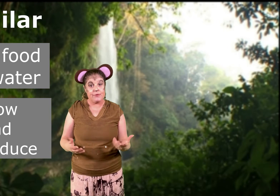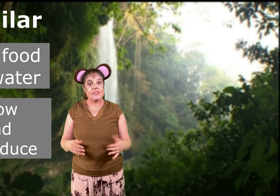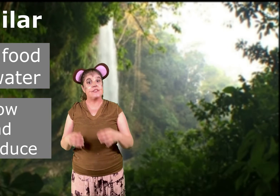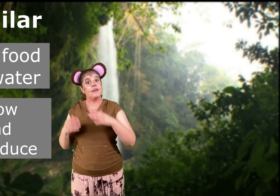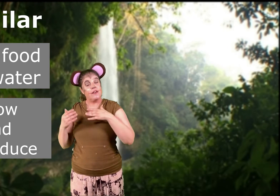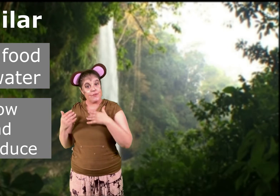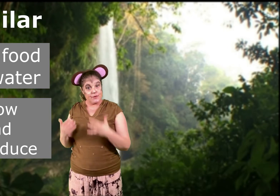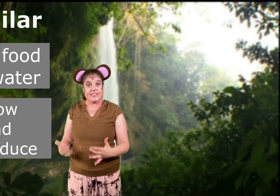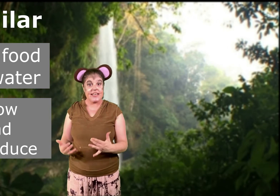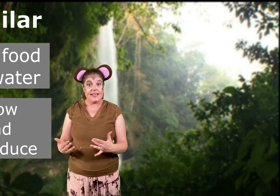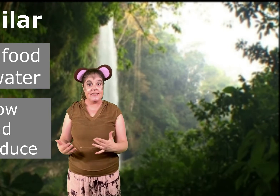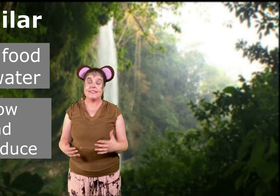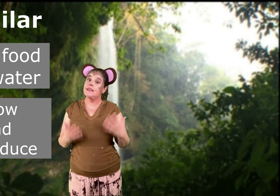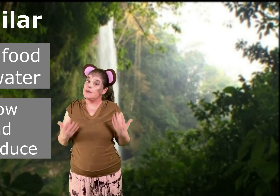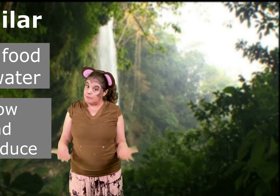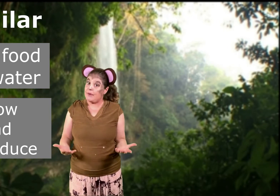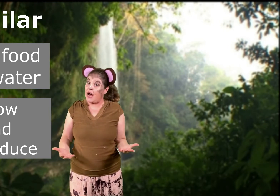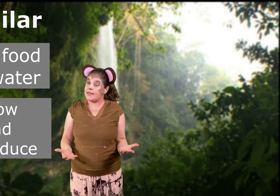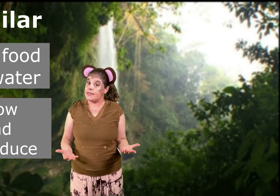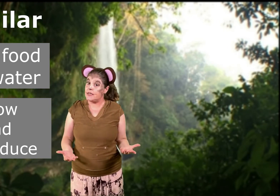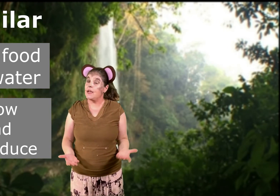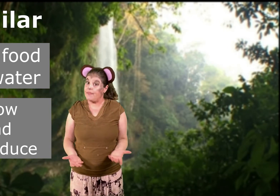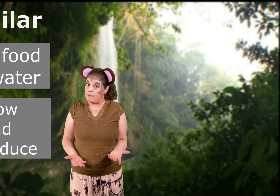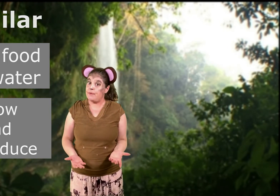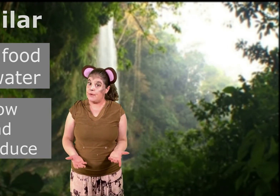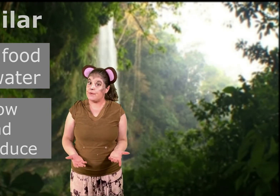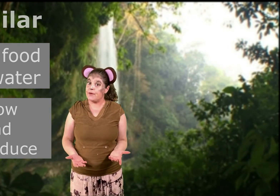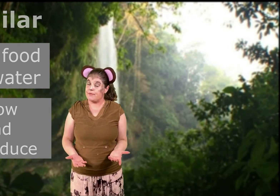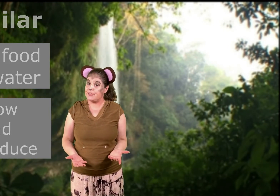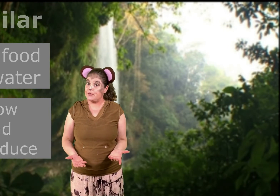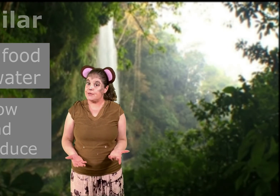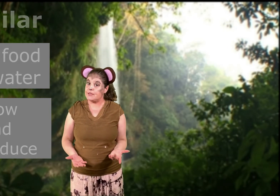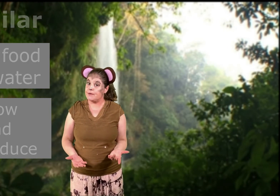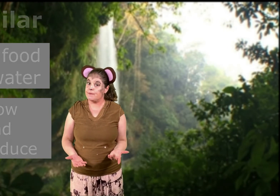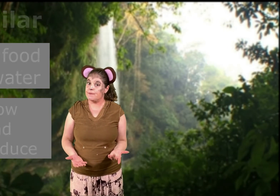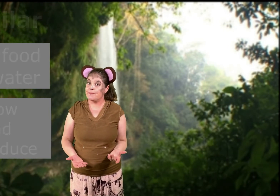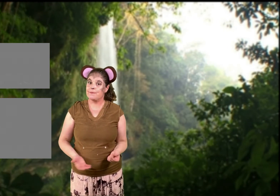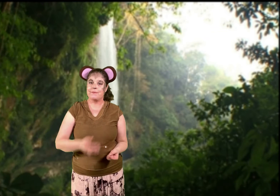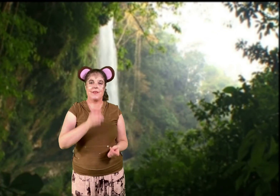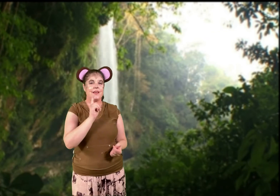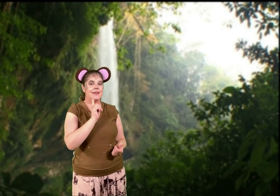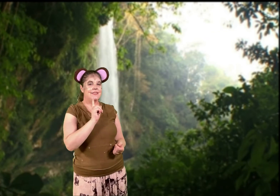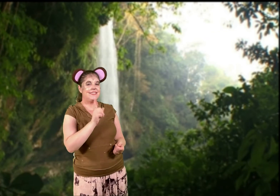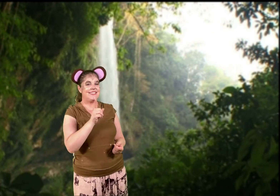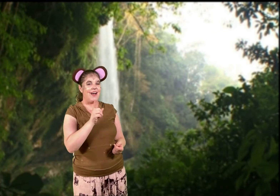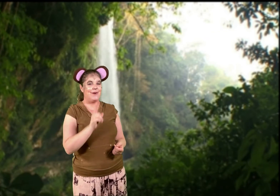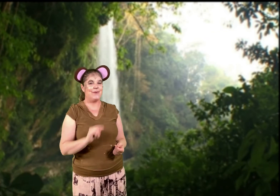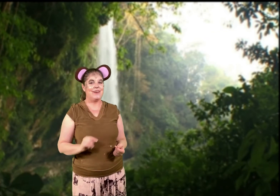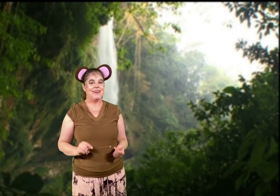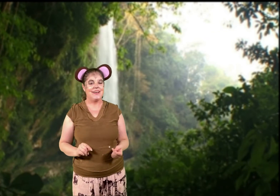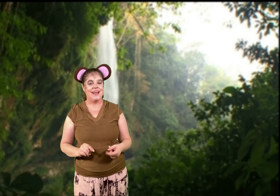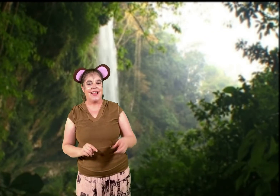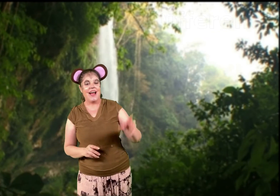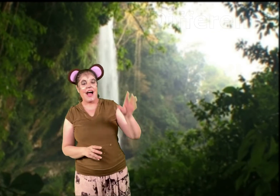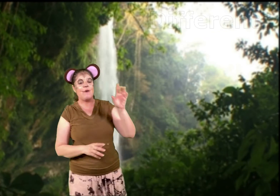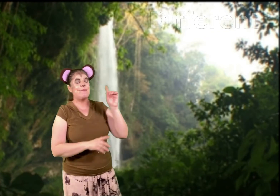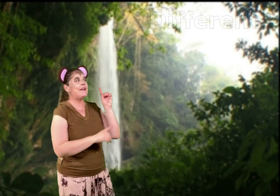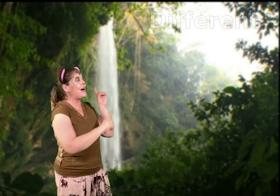reproduce through seeds, but they both reproduce. So, how are